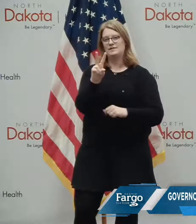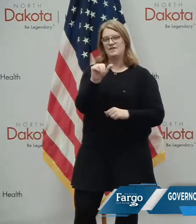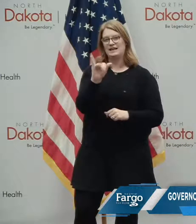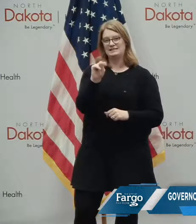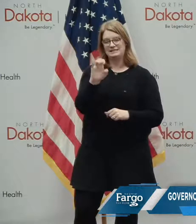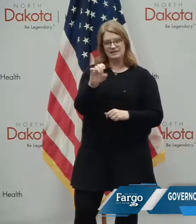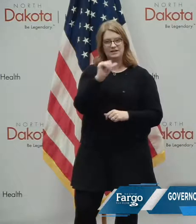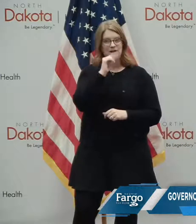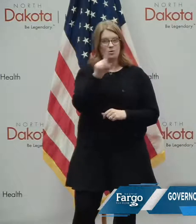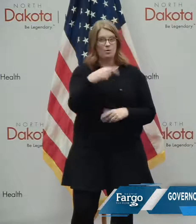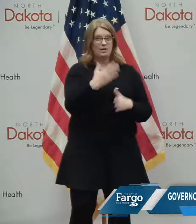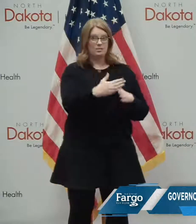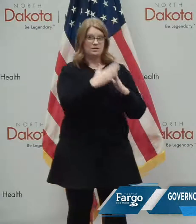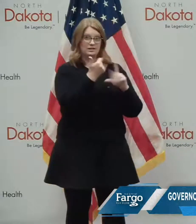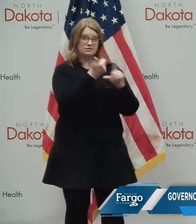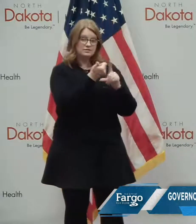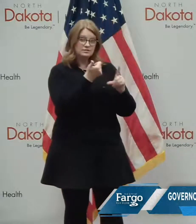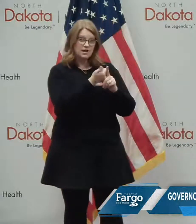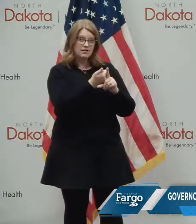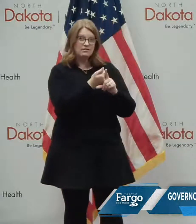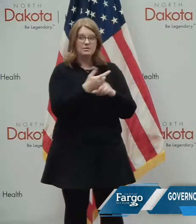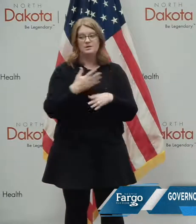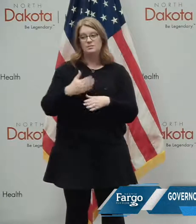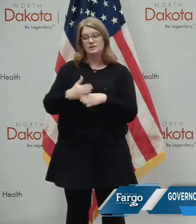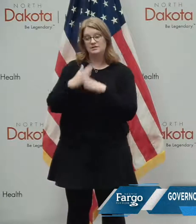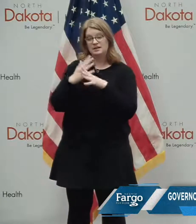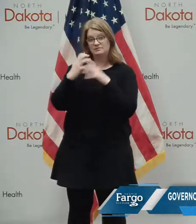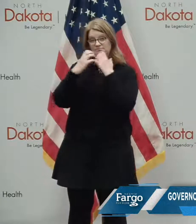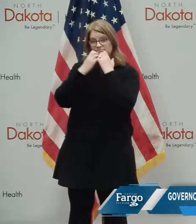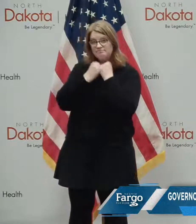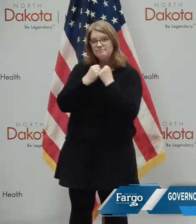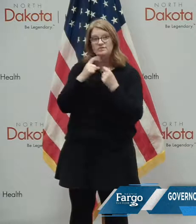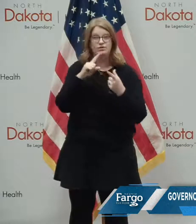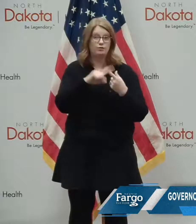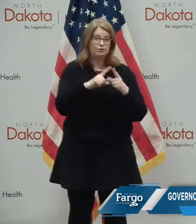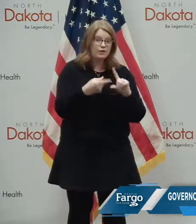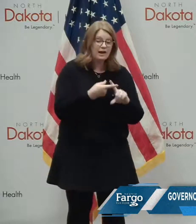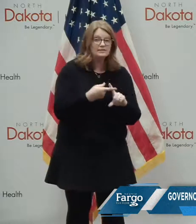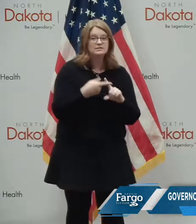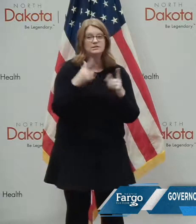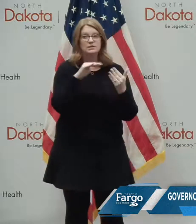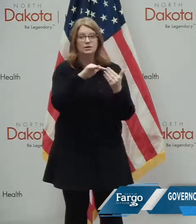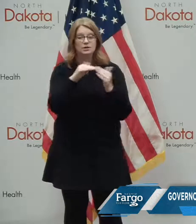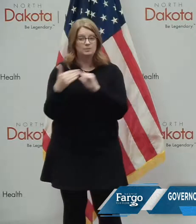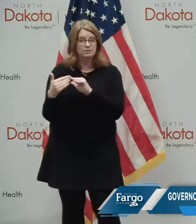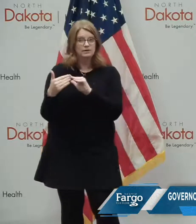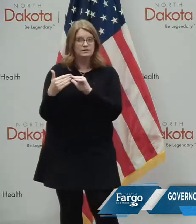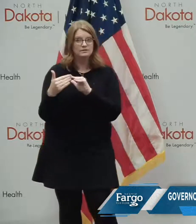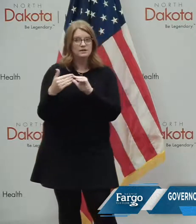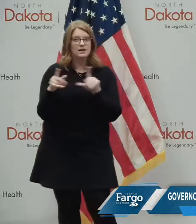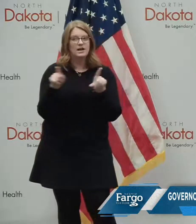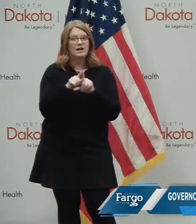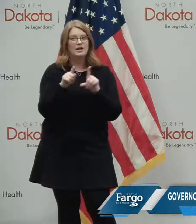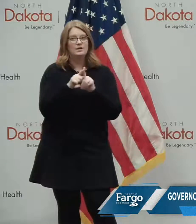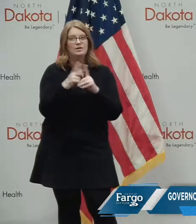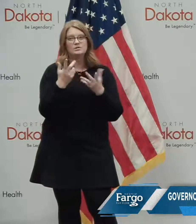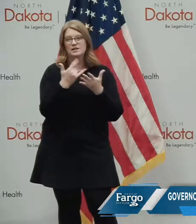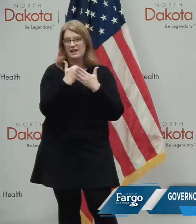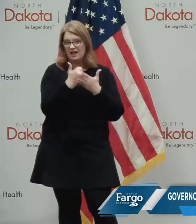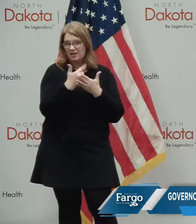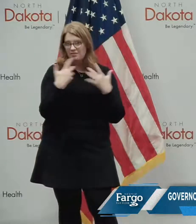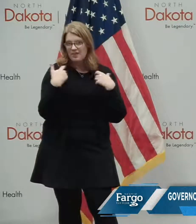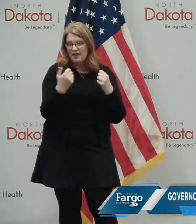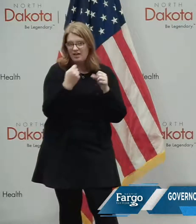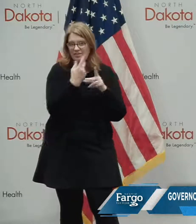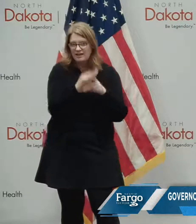only protect yourself, but protect your loved ones, your friends, your community, and also help out our healthcare providers